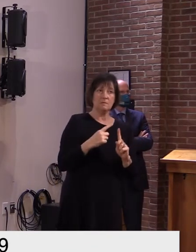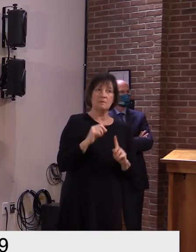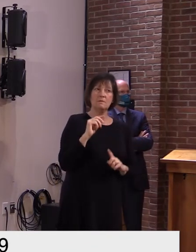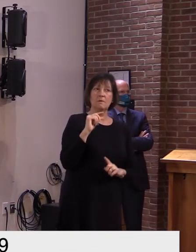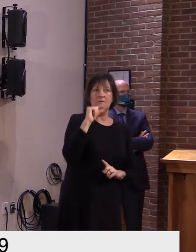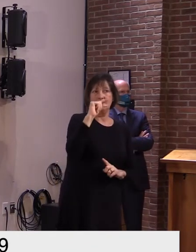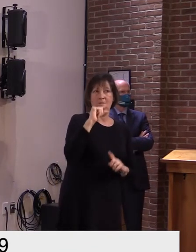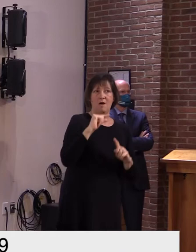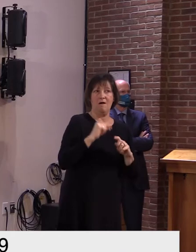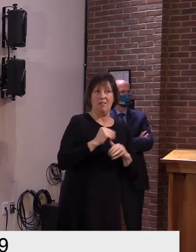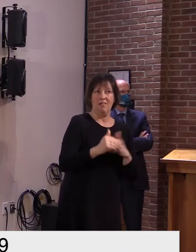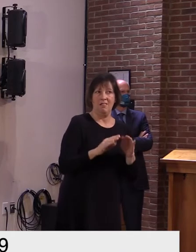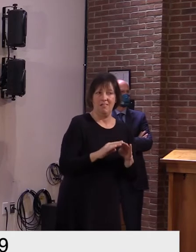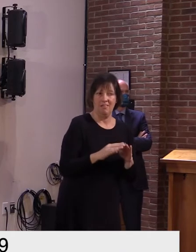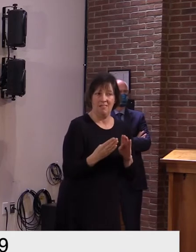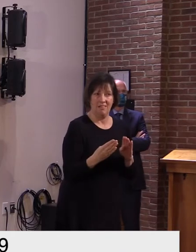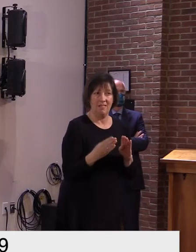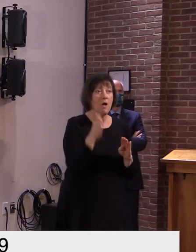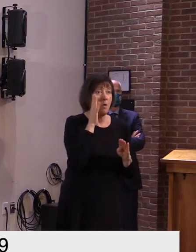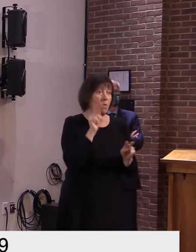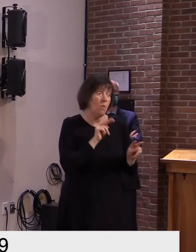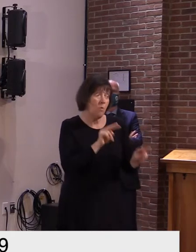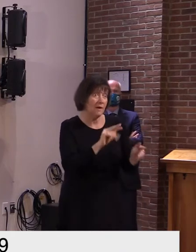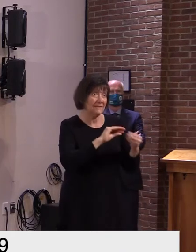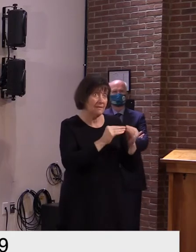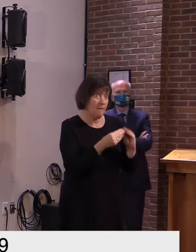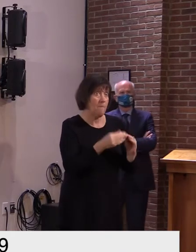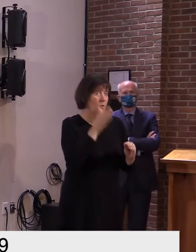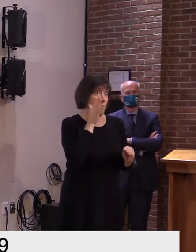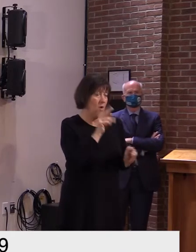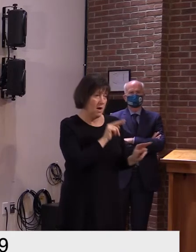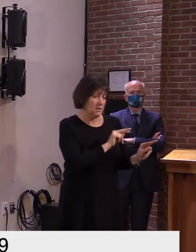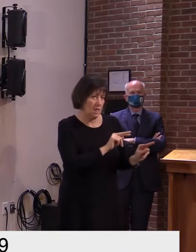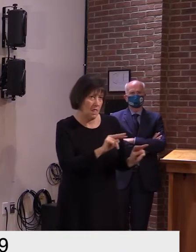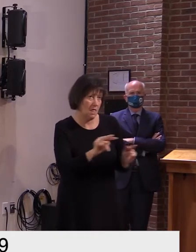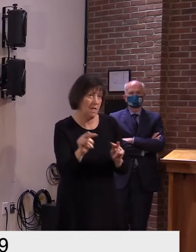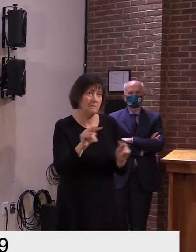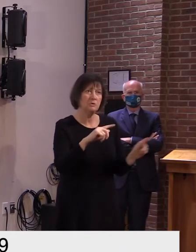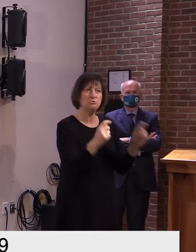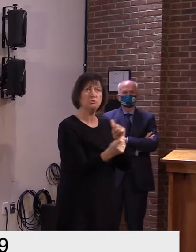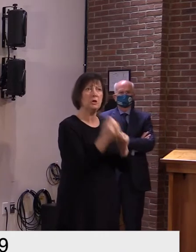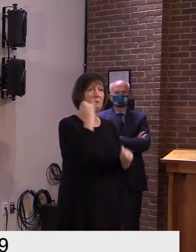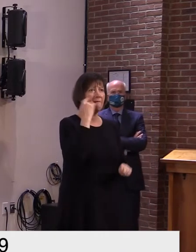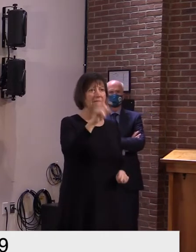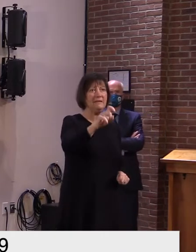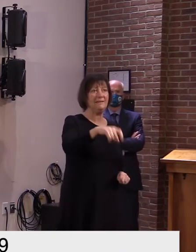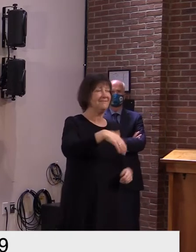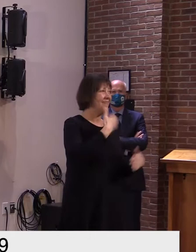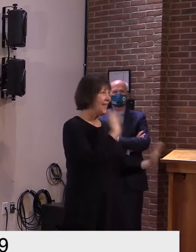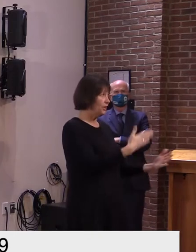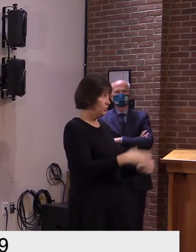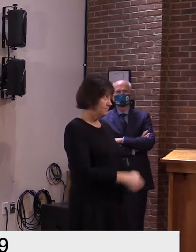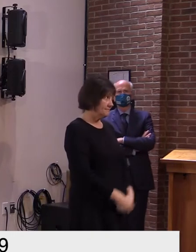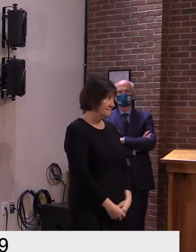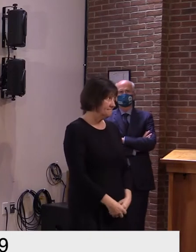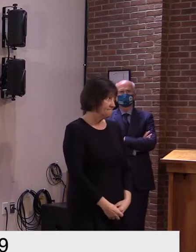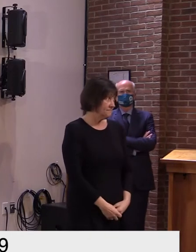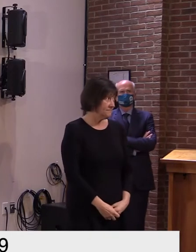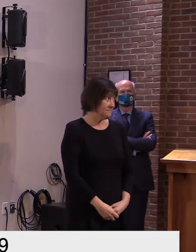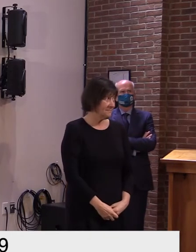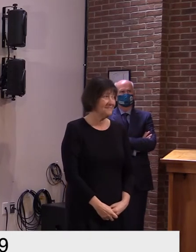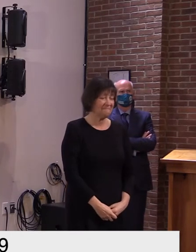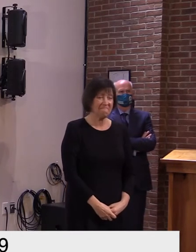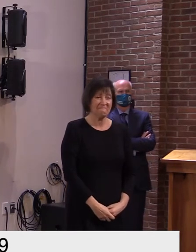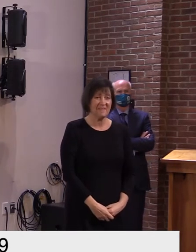but we'll pay attention, watch the data, and then make changes as necessary. Thank you. All right, moving